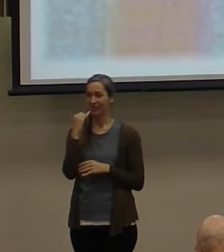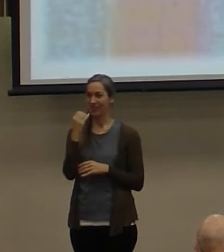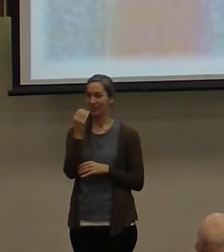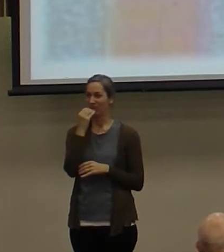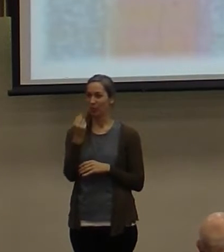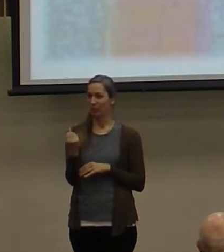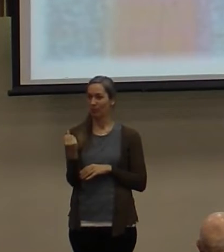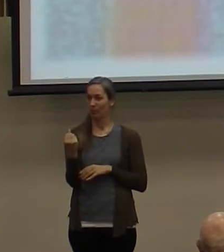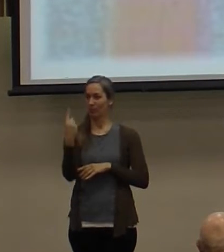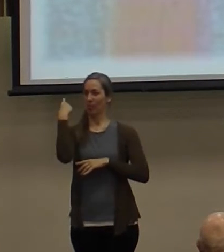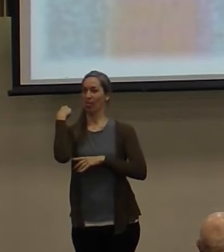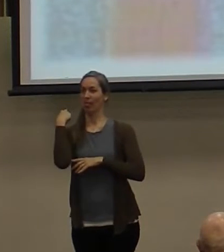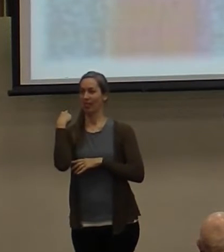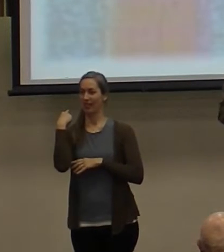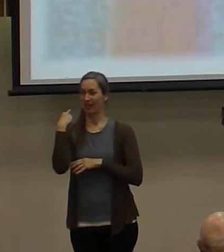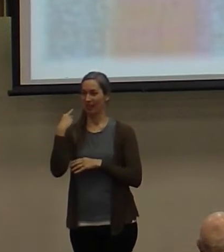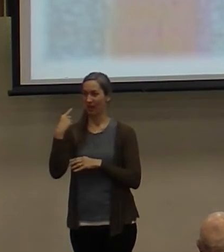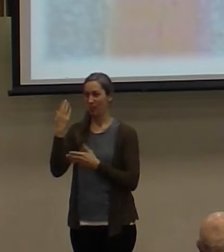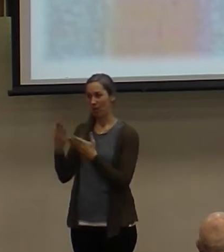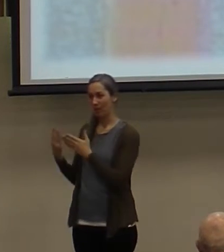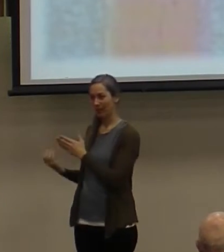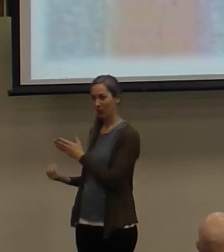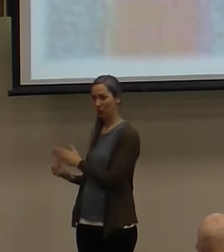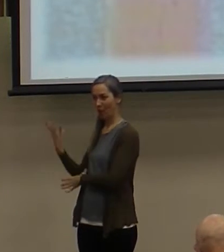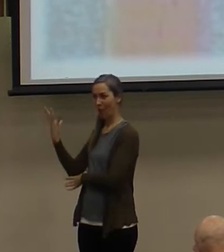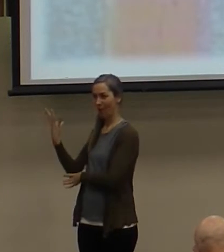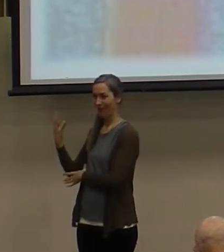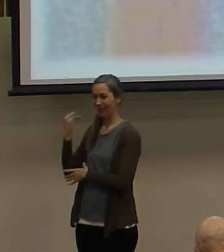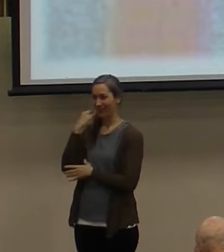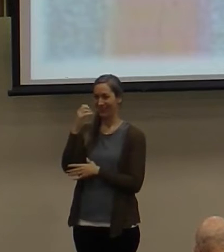probably sprout and grow, right?